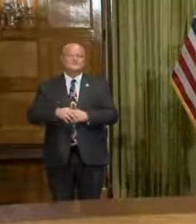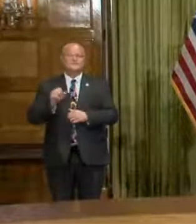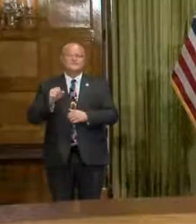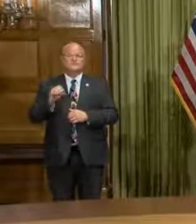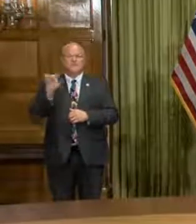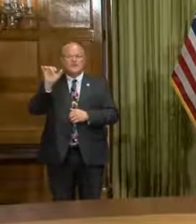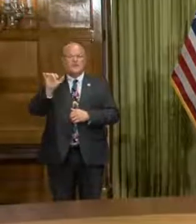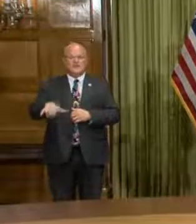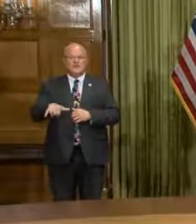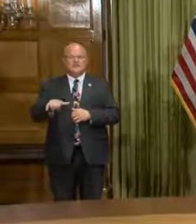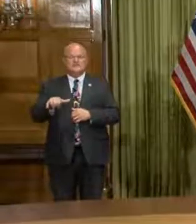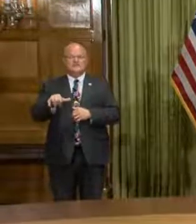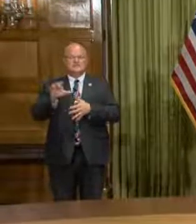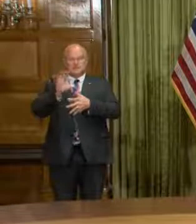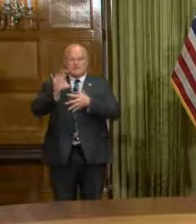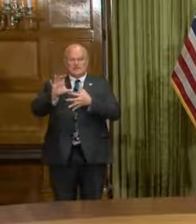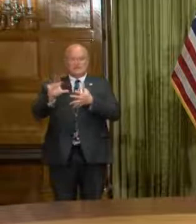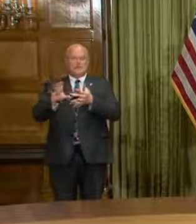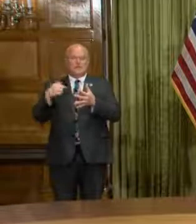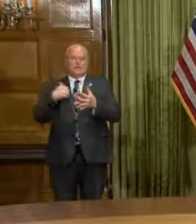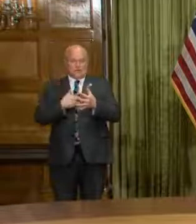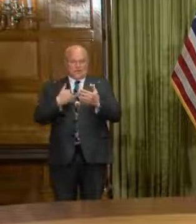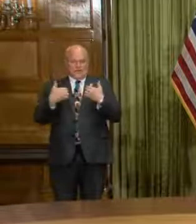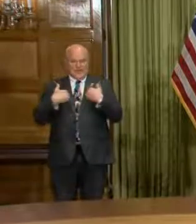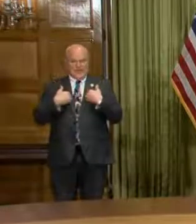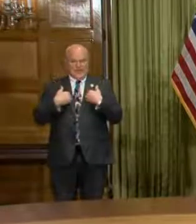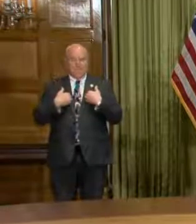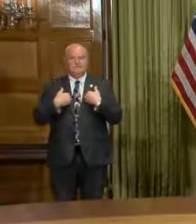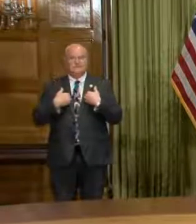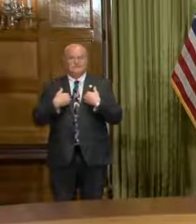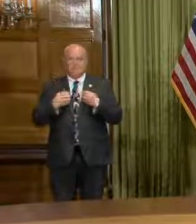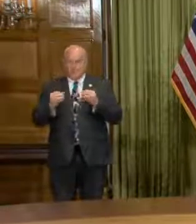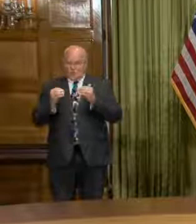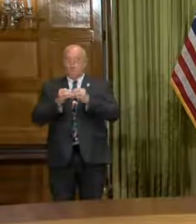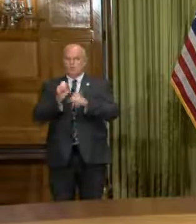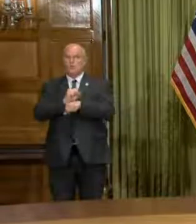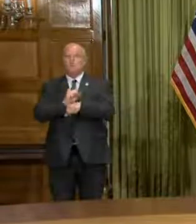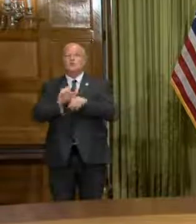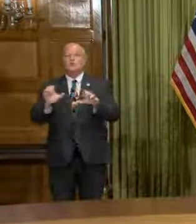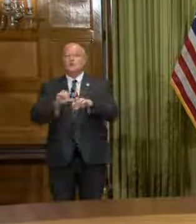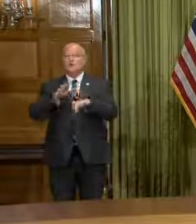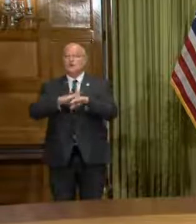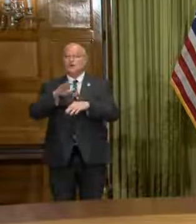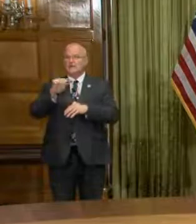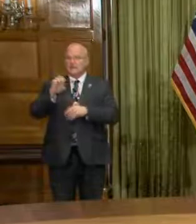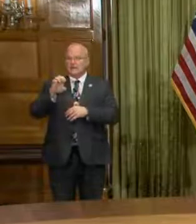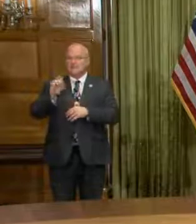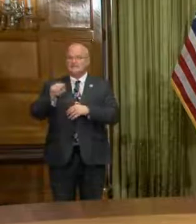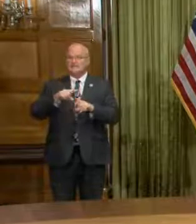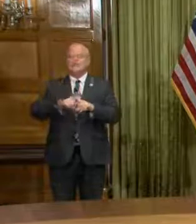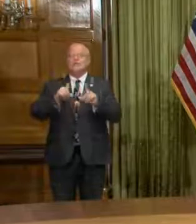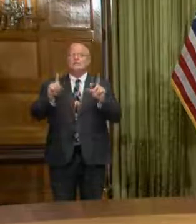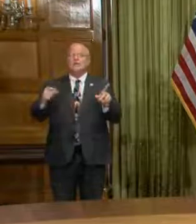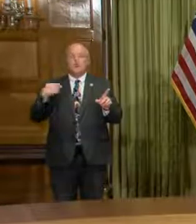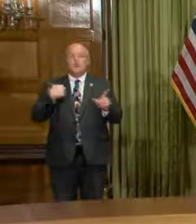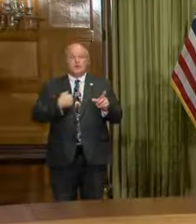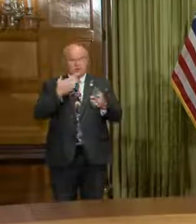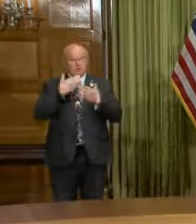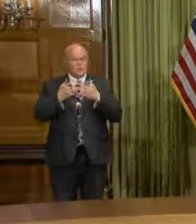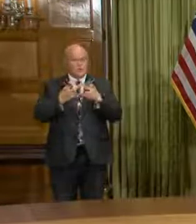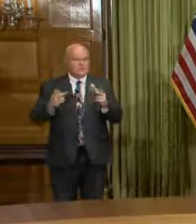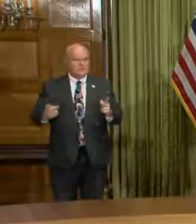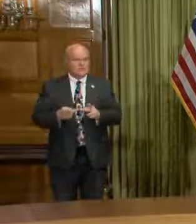And so those are gating criteria that we have. We have more work to do primarily on the cases, but we're at a